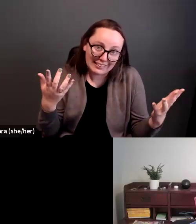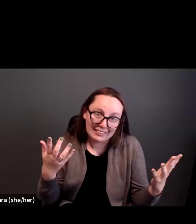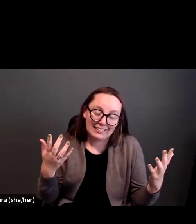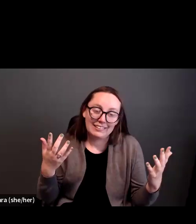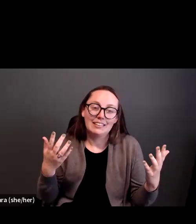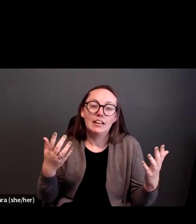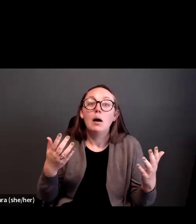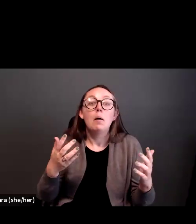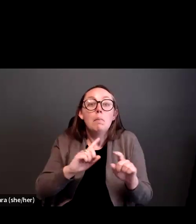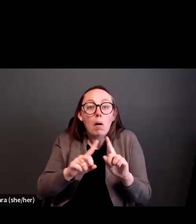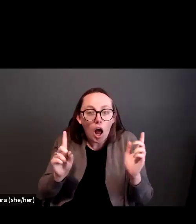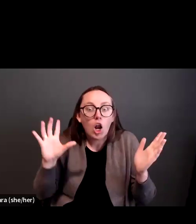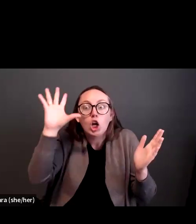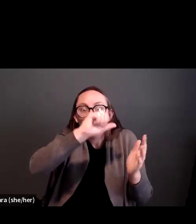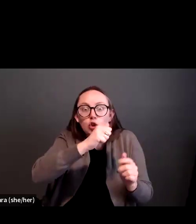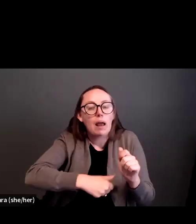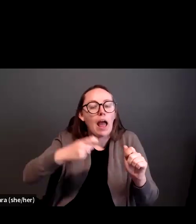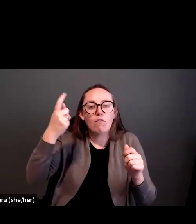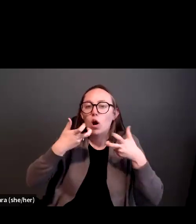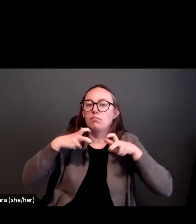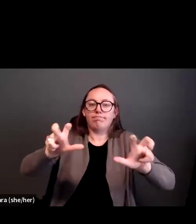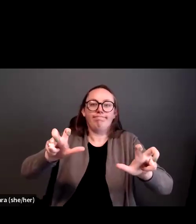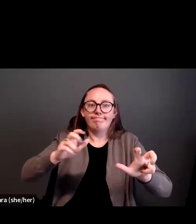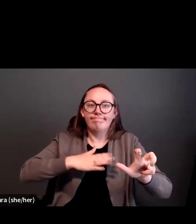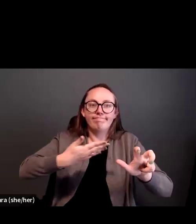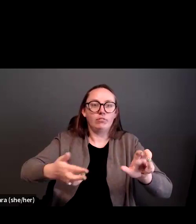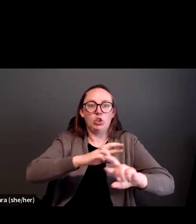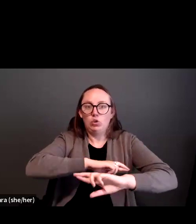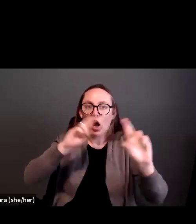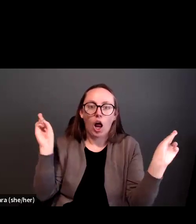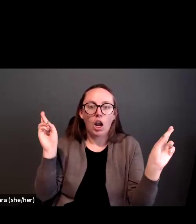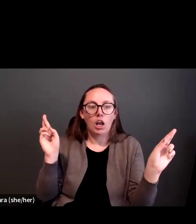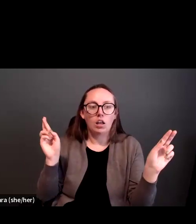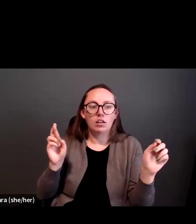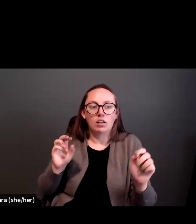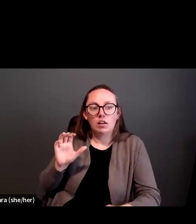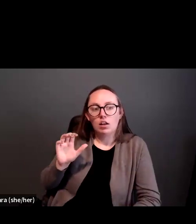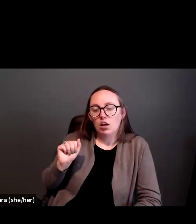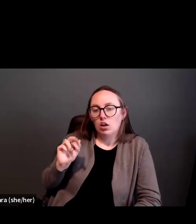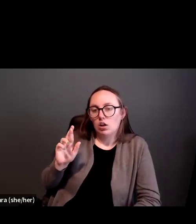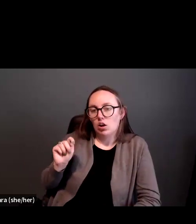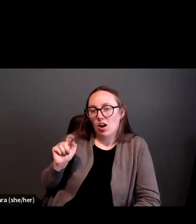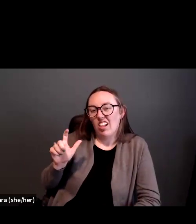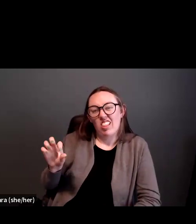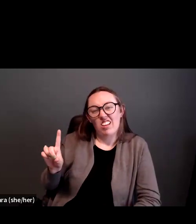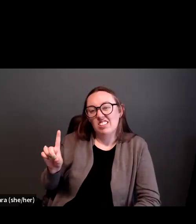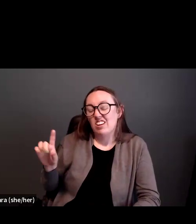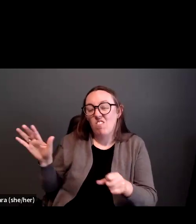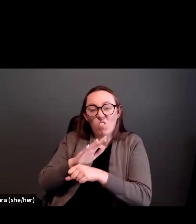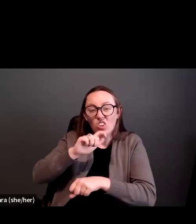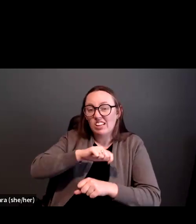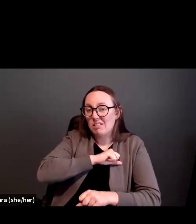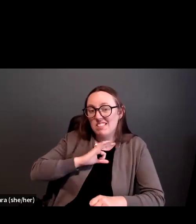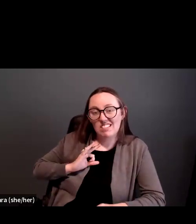everybody's into the idea, right? I mean, I think it's a full-time staff member. Yeah, it's people, I mean, ultimately, and that's like where I think the